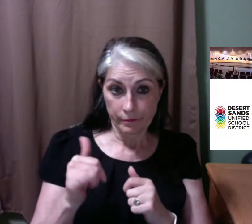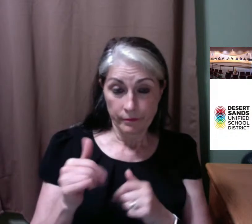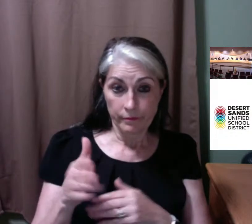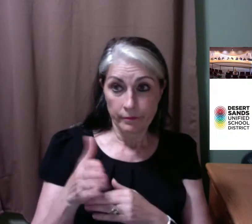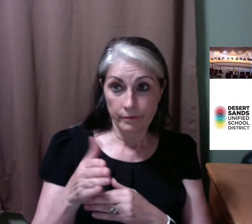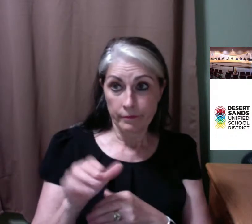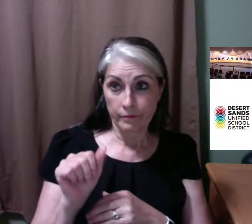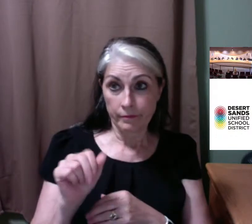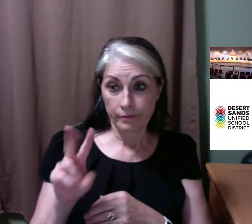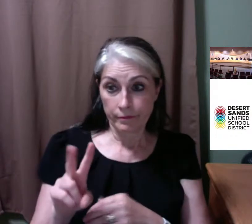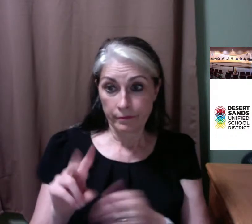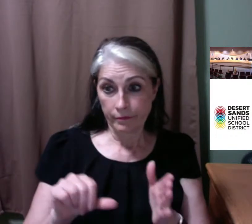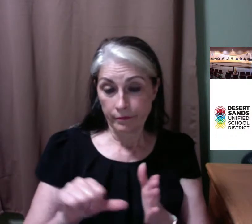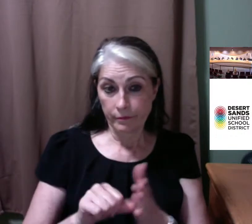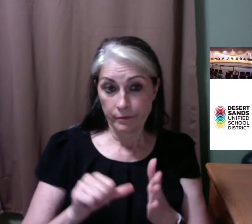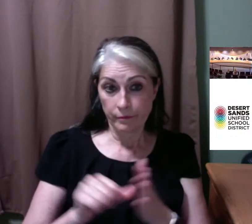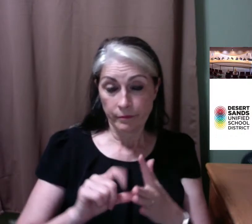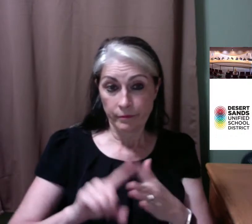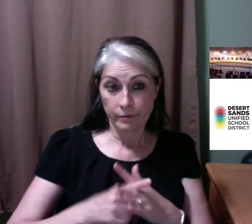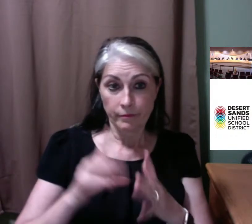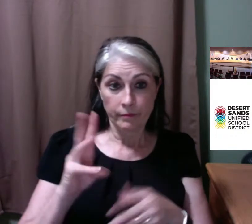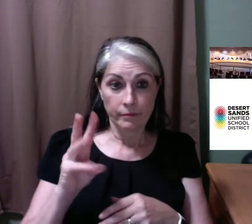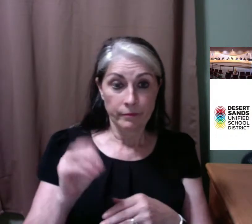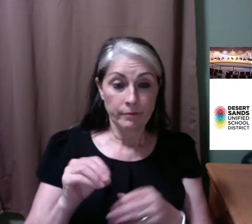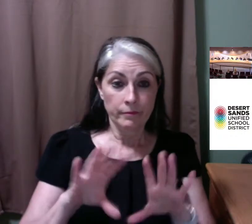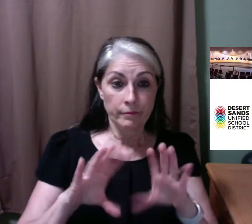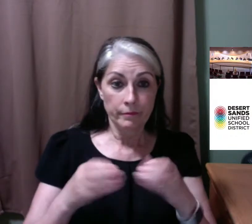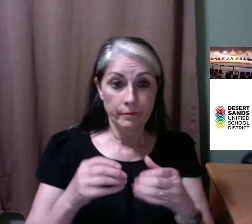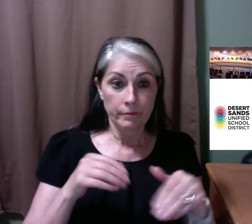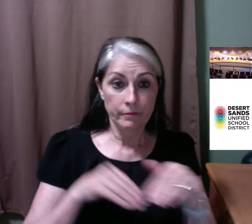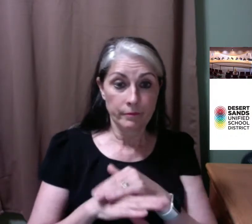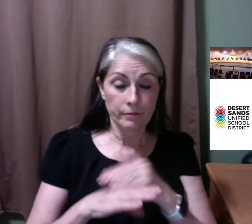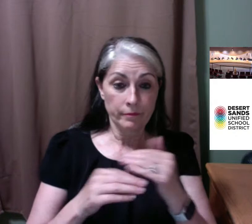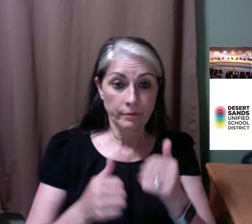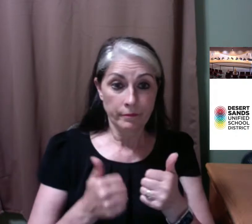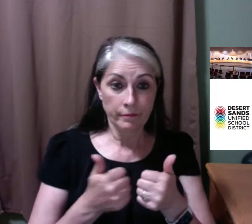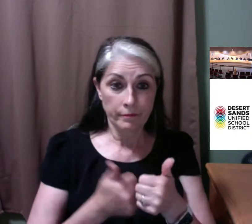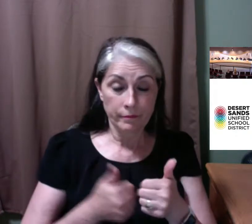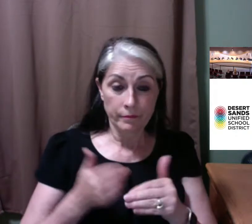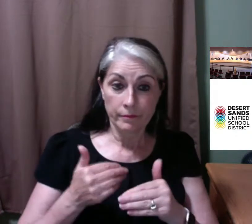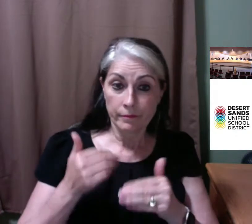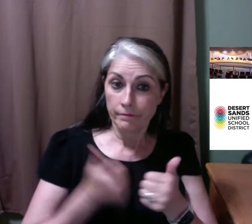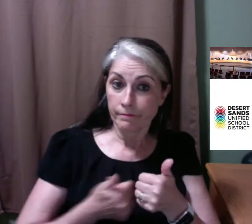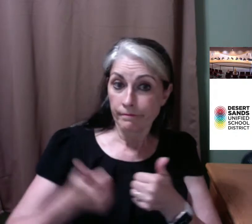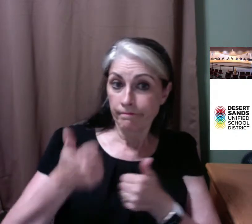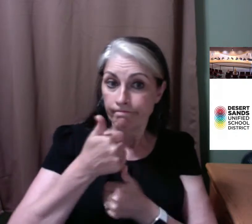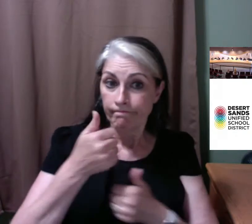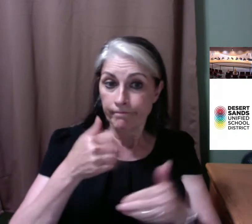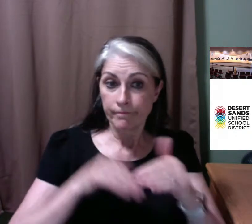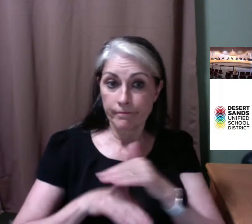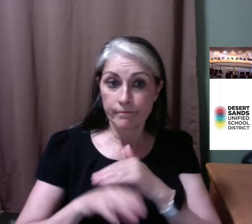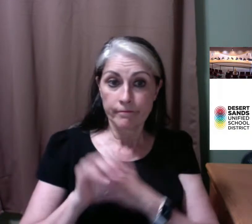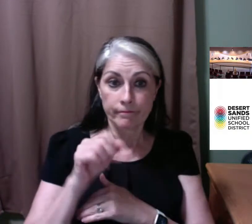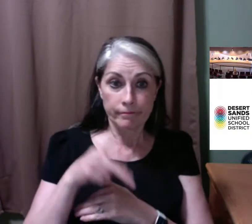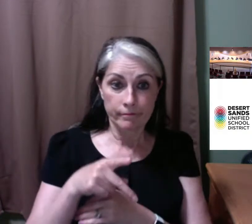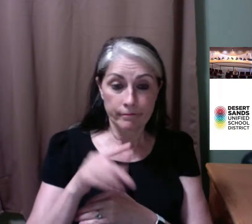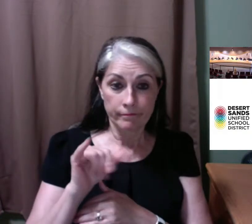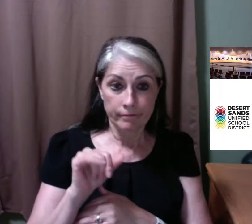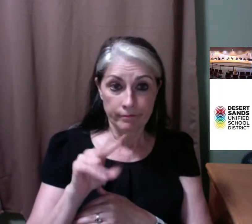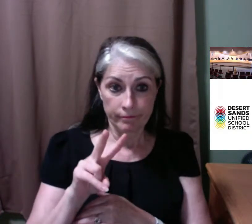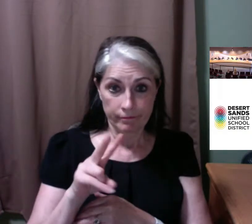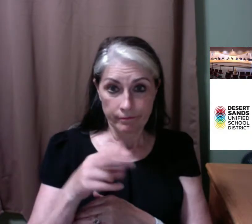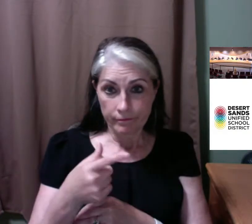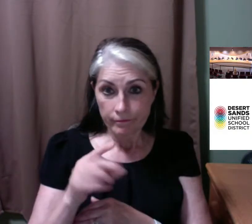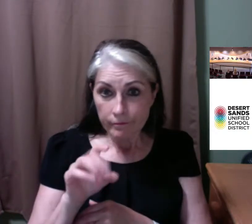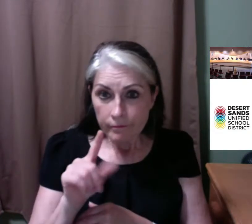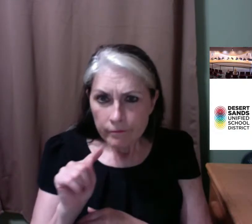which begins on page 60, our course access and advanced programs includes programs such as AP, IB, and